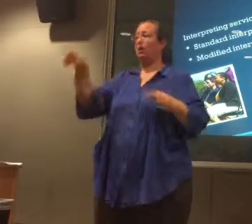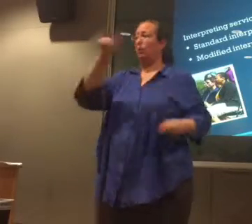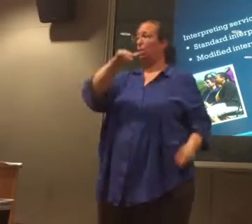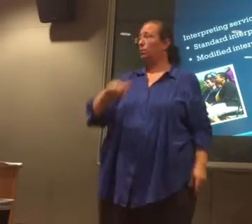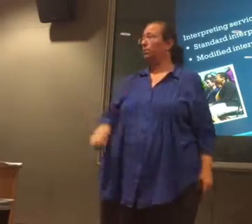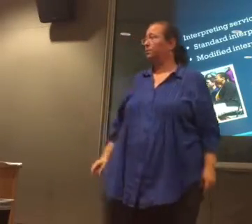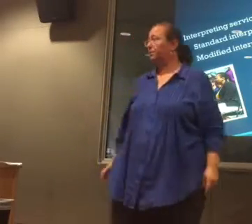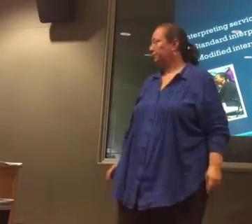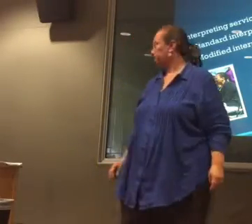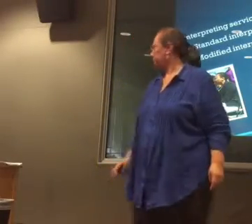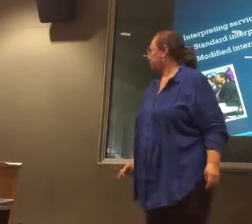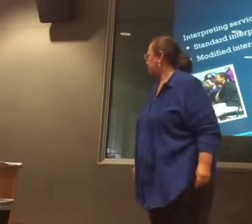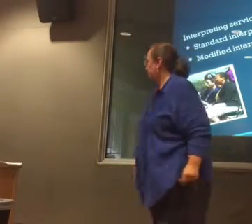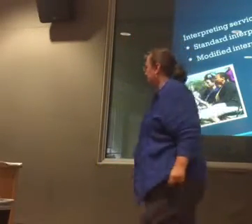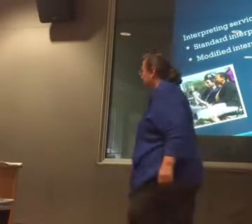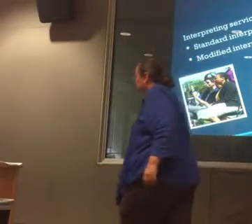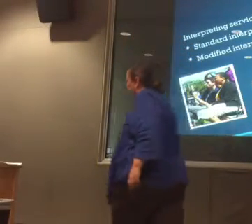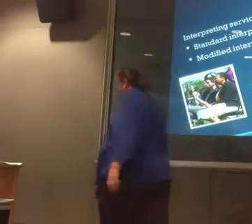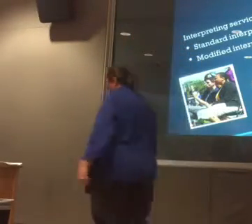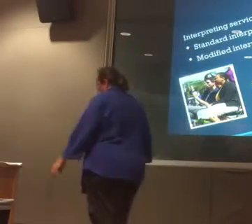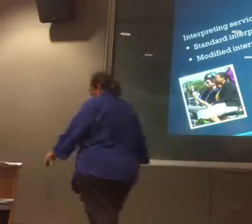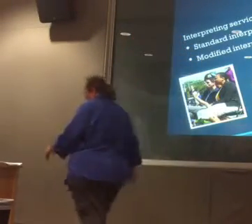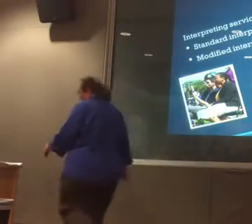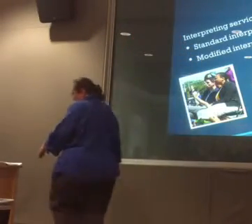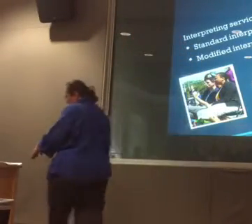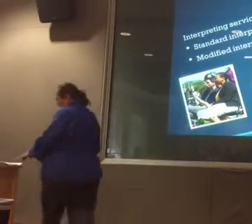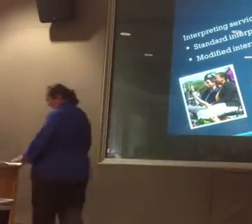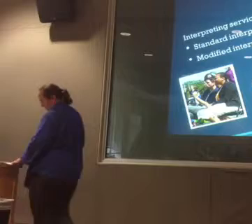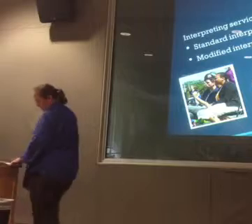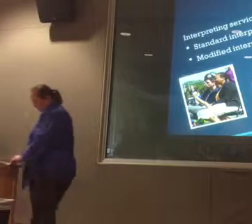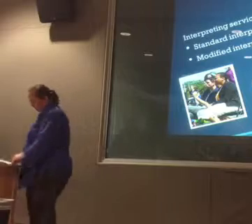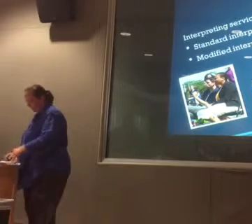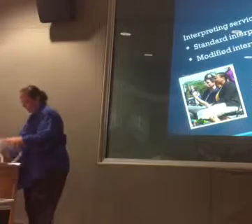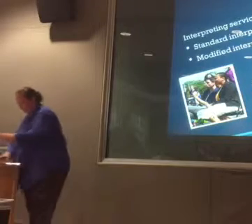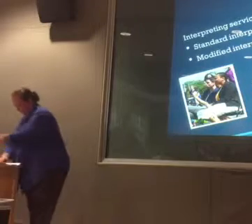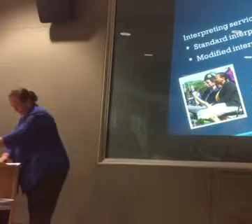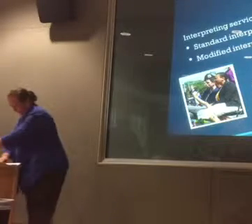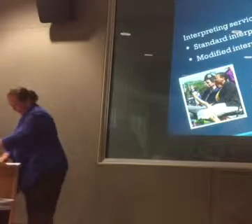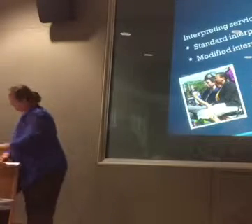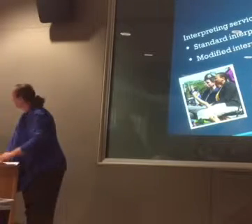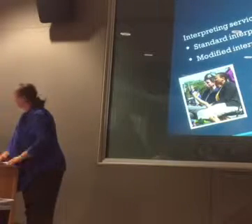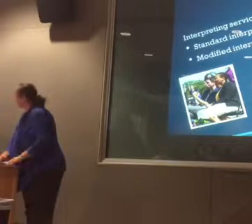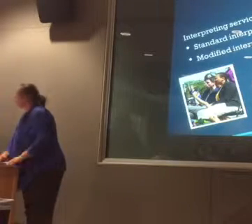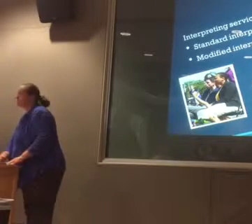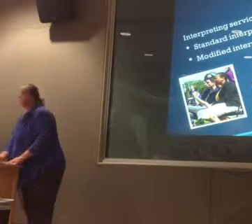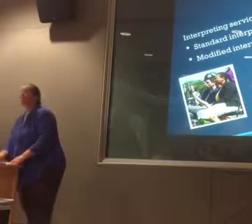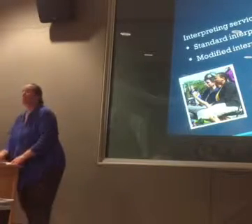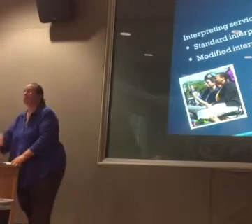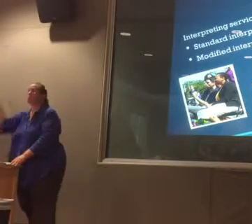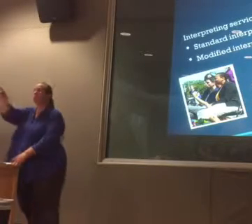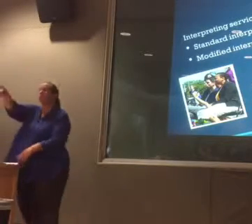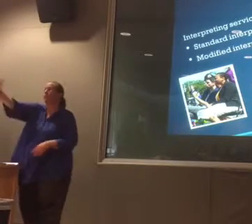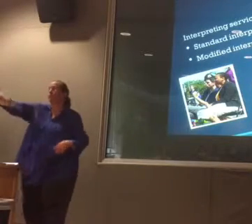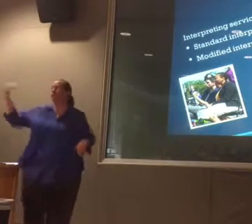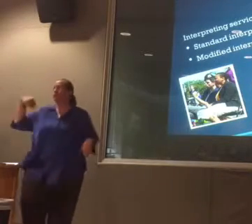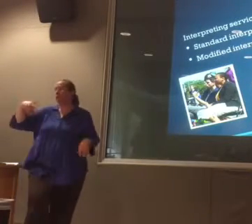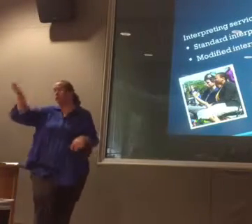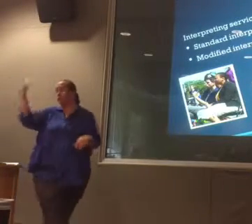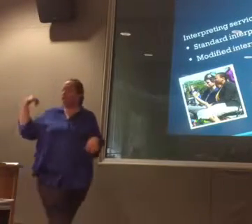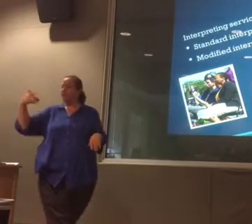to provide those services in January. Right now we're still developing this part of our services. You have a question? Come on